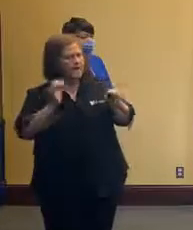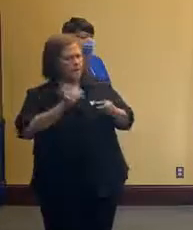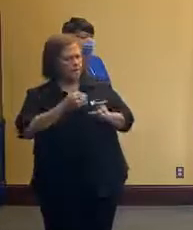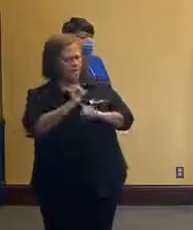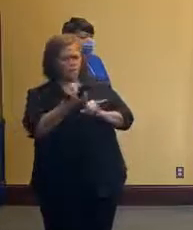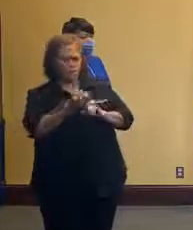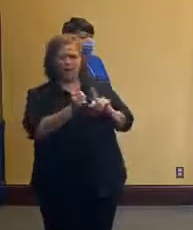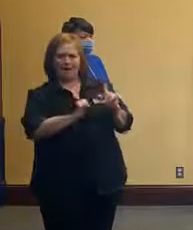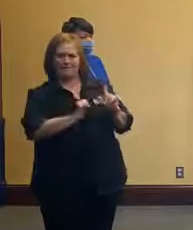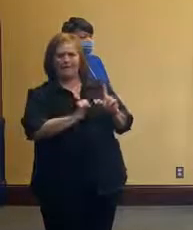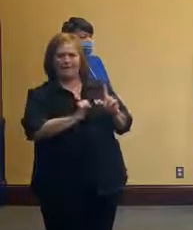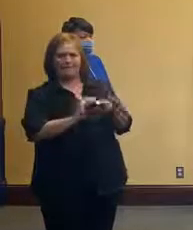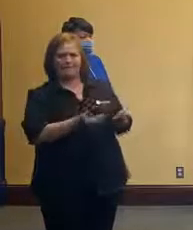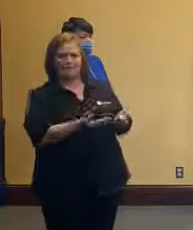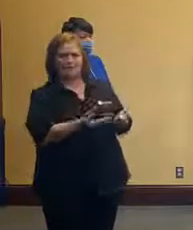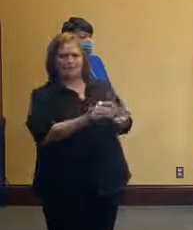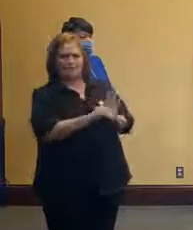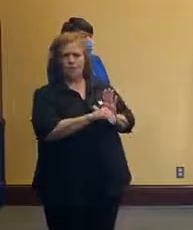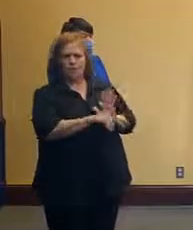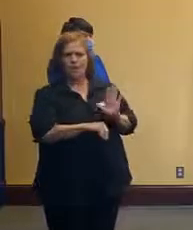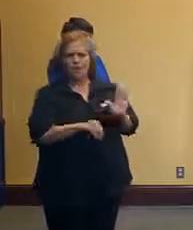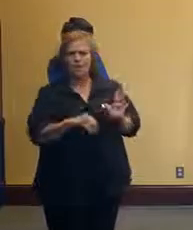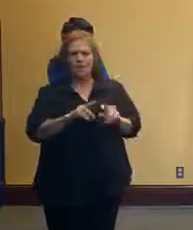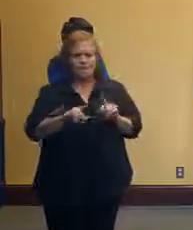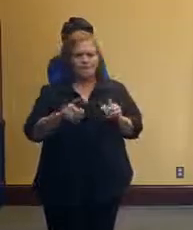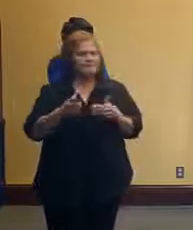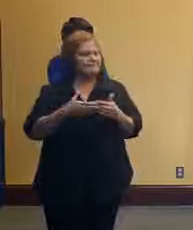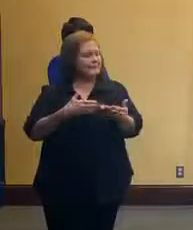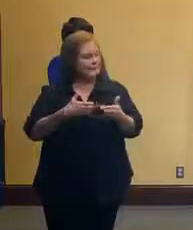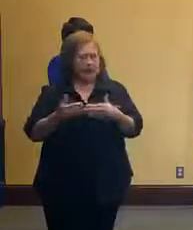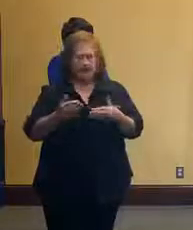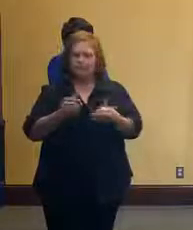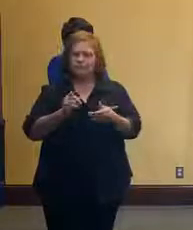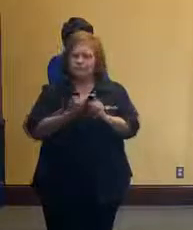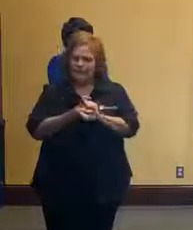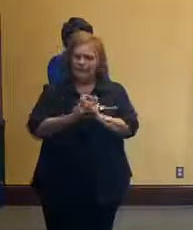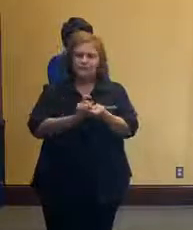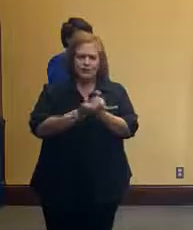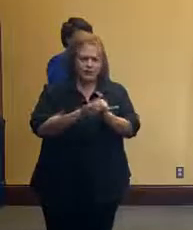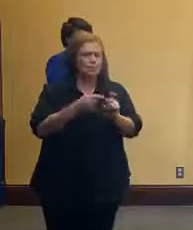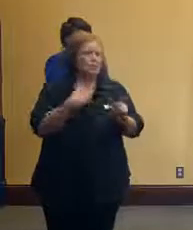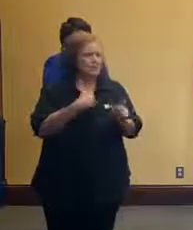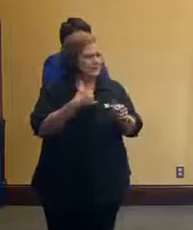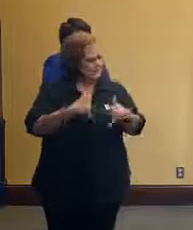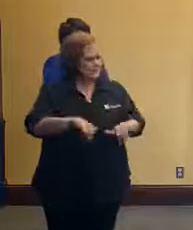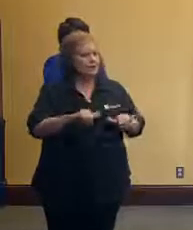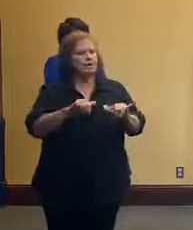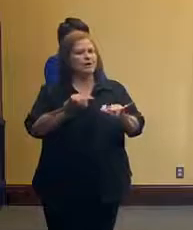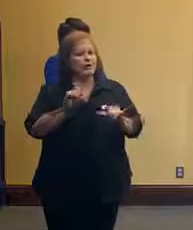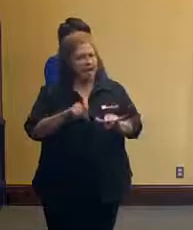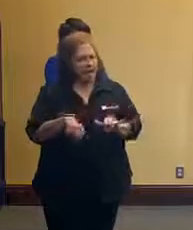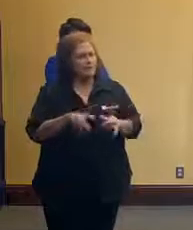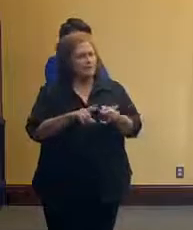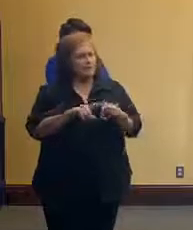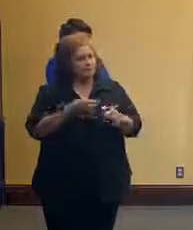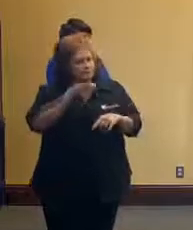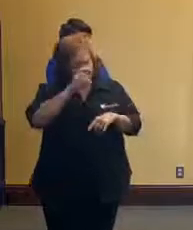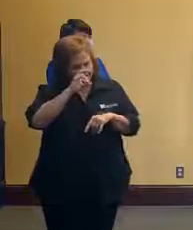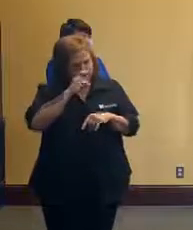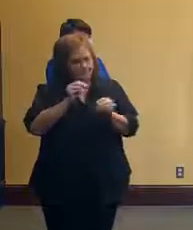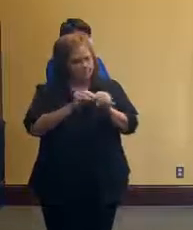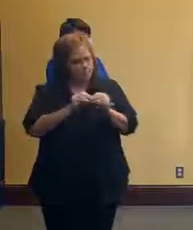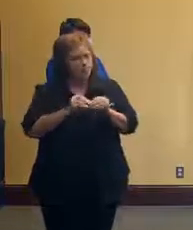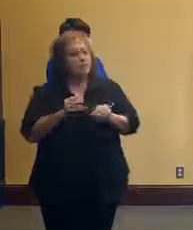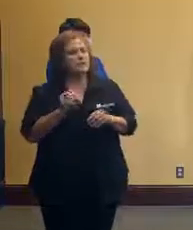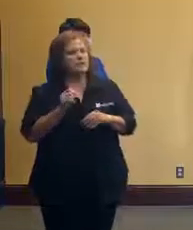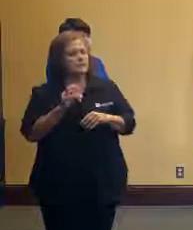possible. But even with those changes, there's still going to be a delta over the course of what we have to actually close. So certainly we've done an